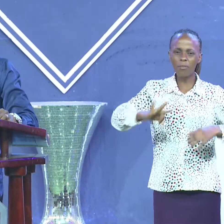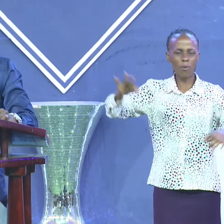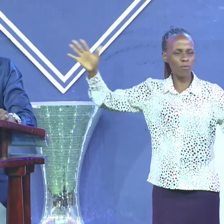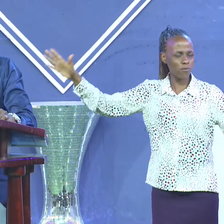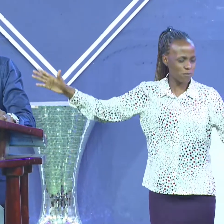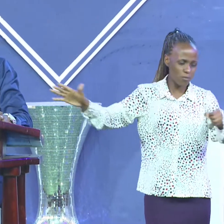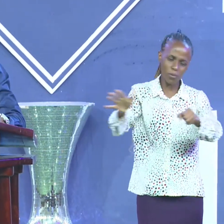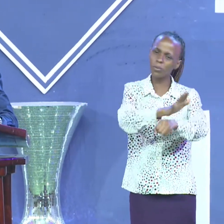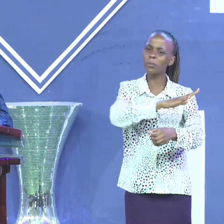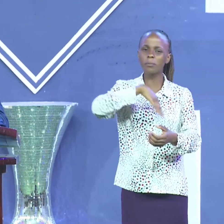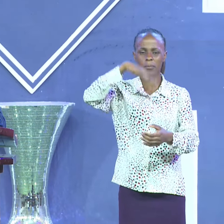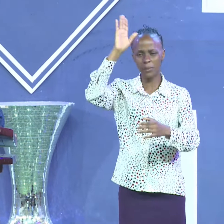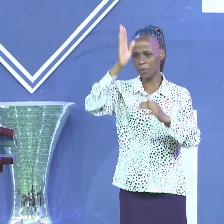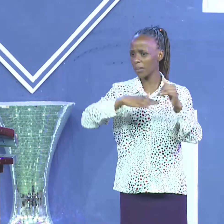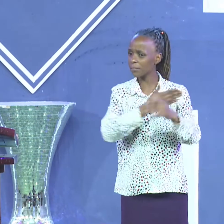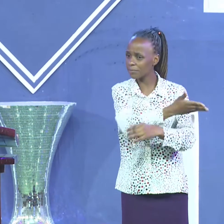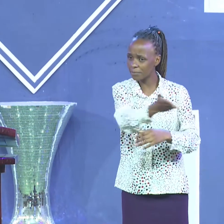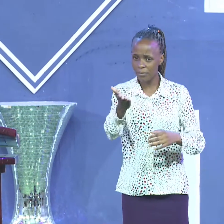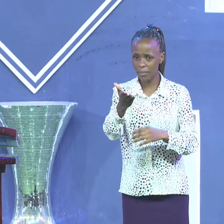Lord has a full life better than that.